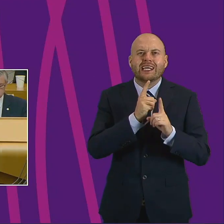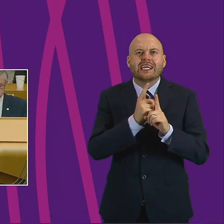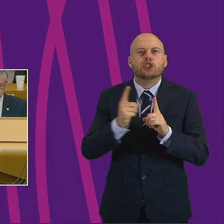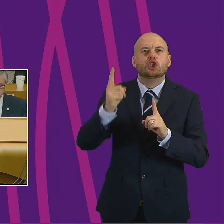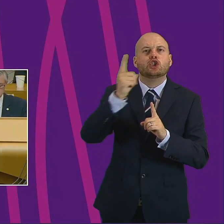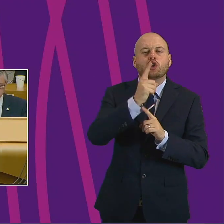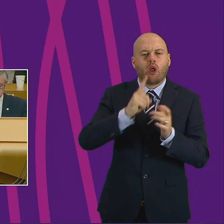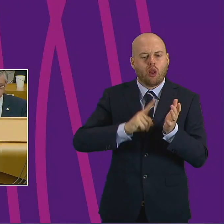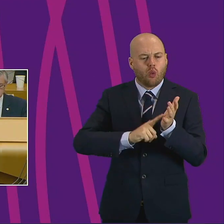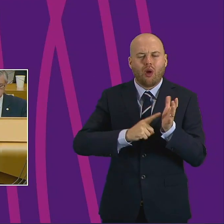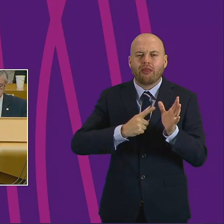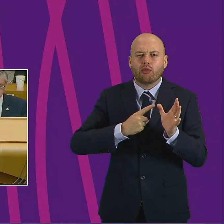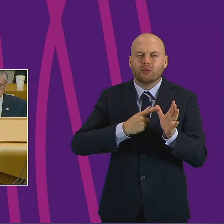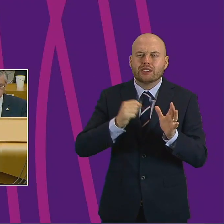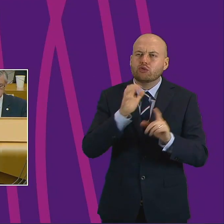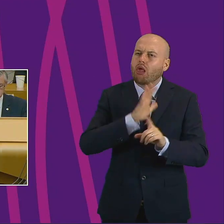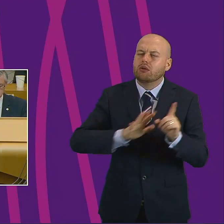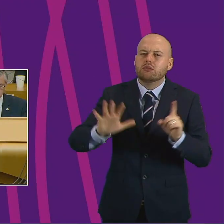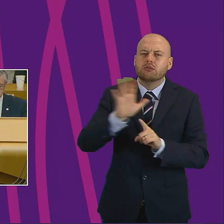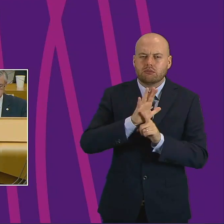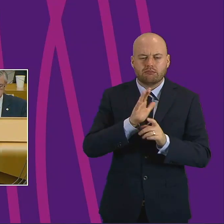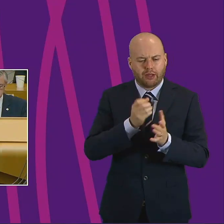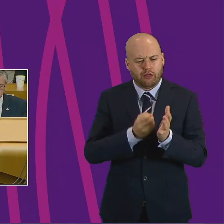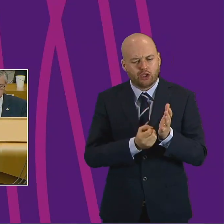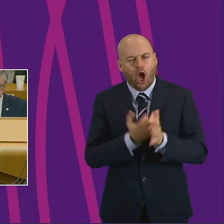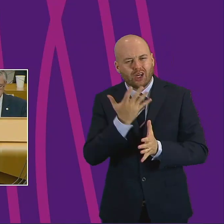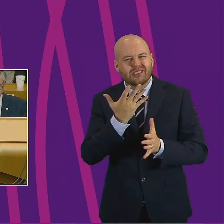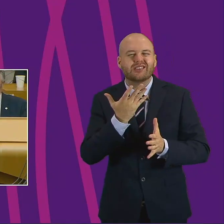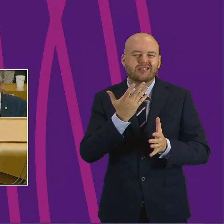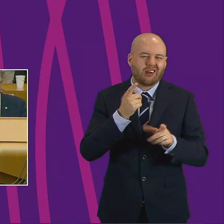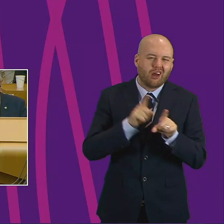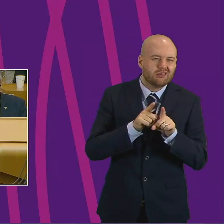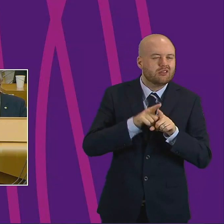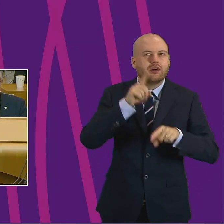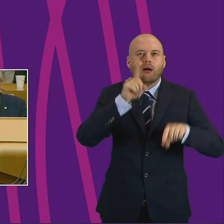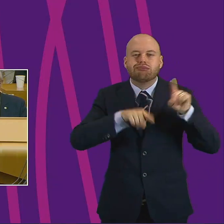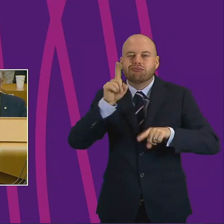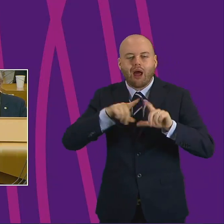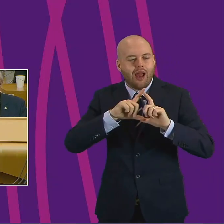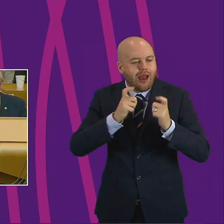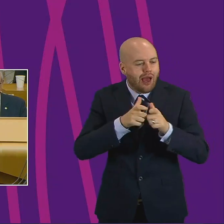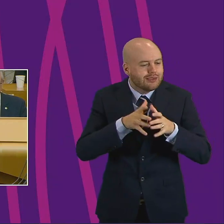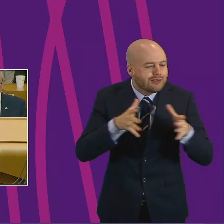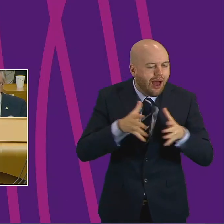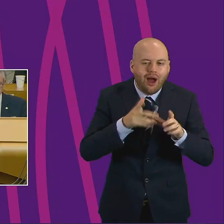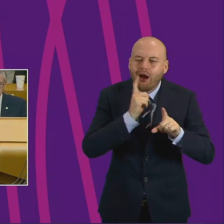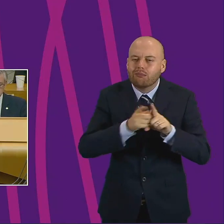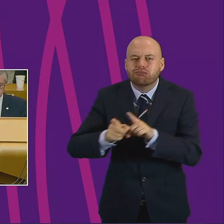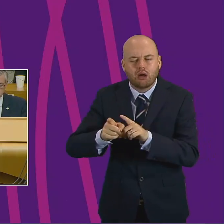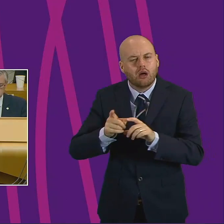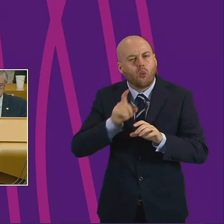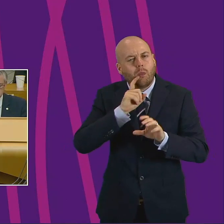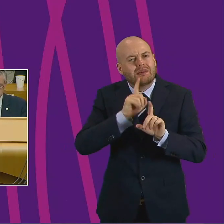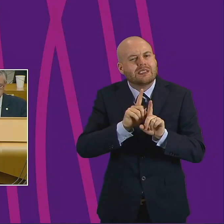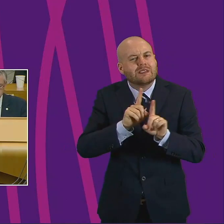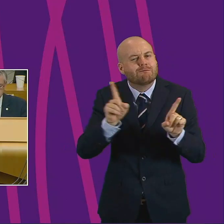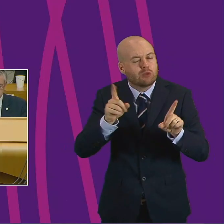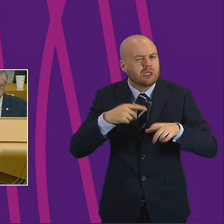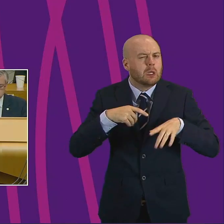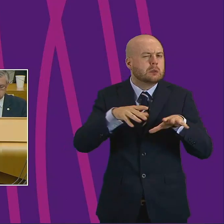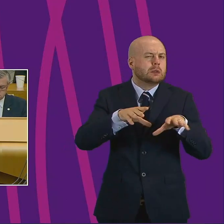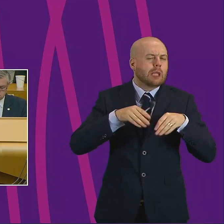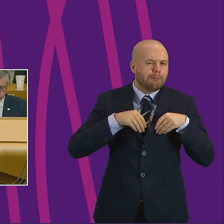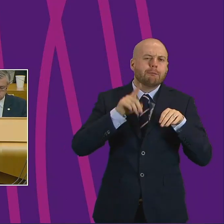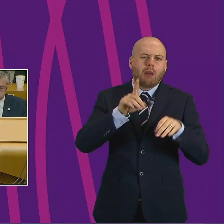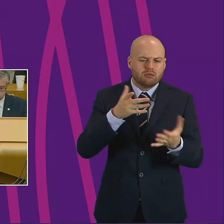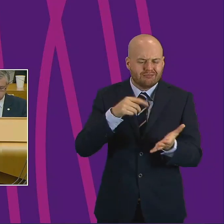will last. Can the Cabinet Secretary provide a best estimate of both educational and financial impact across Scotland for each month that blended learning remains